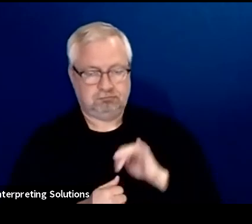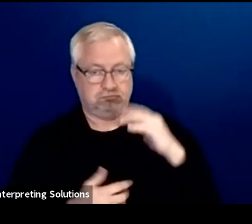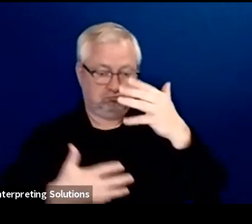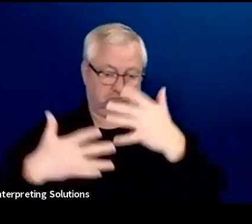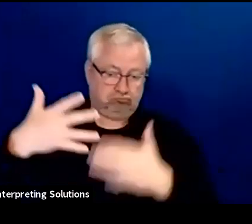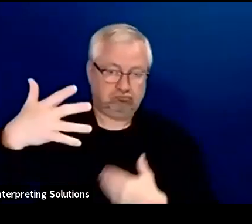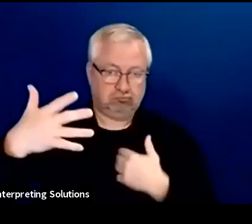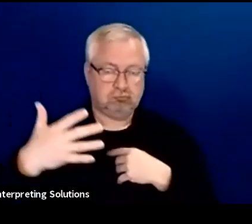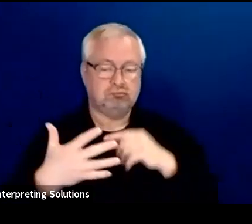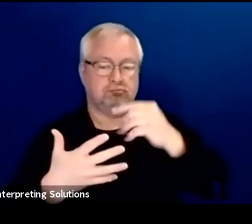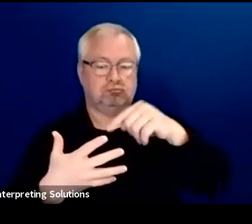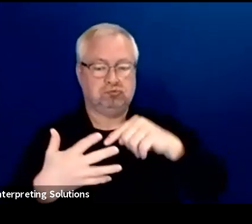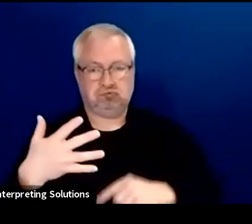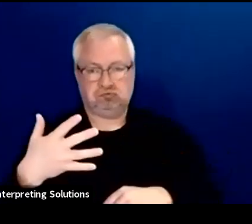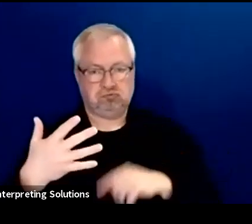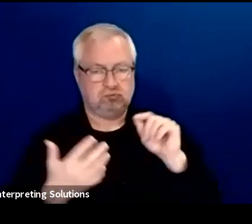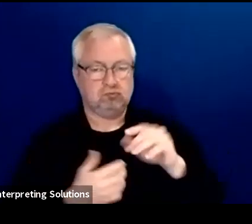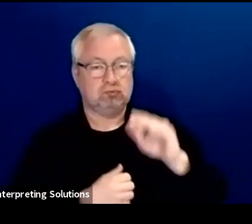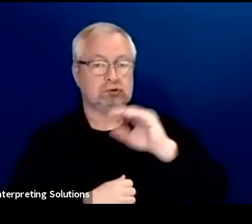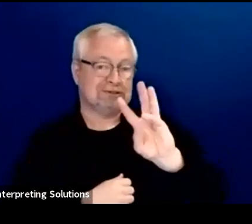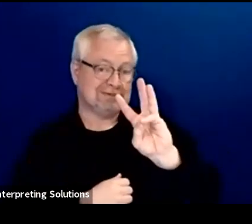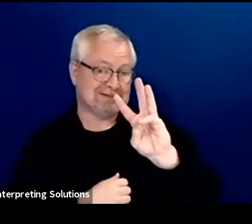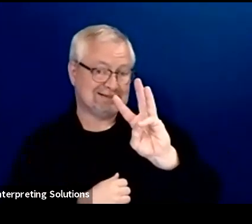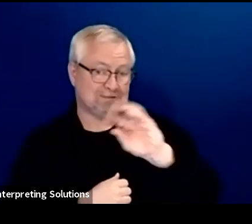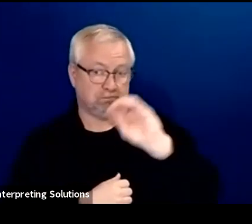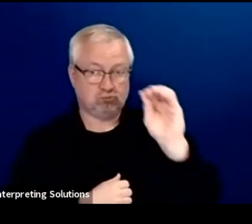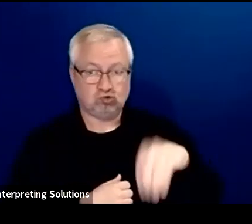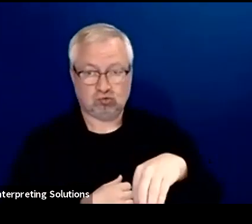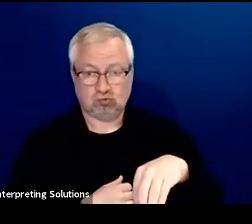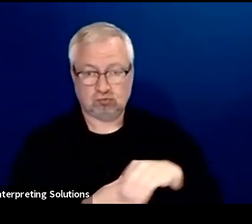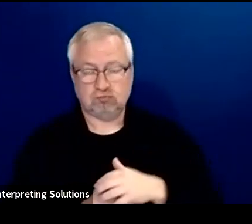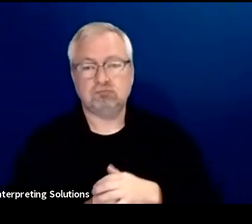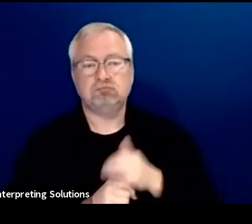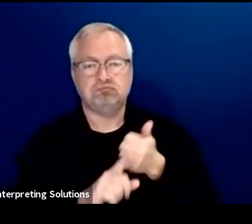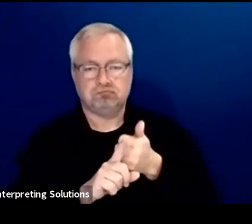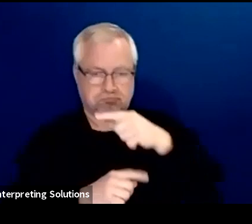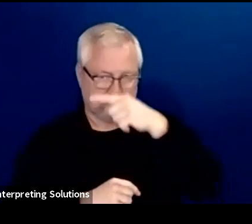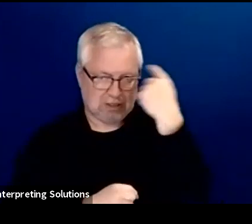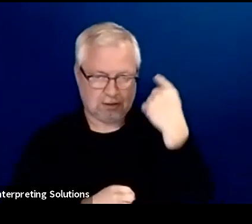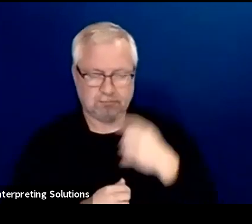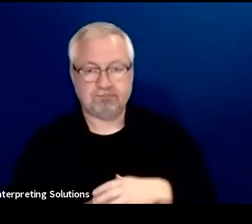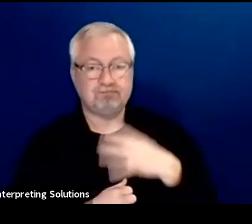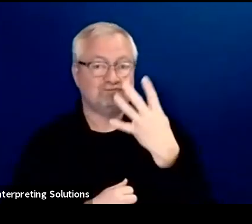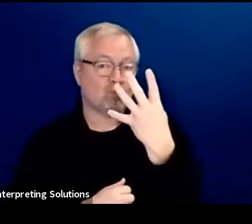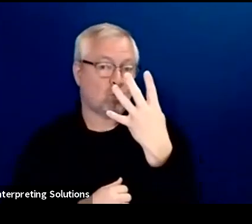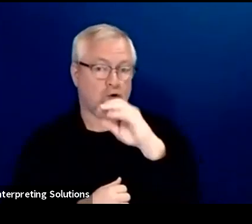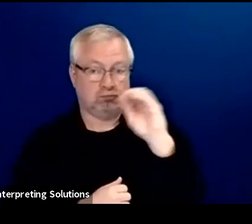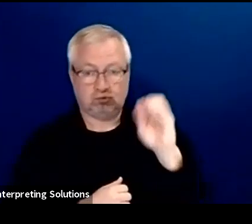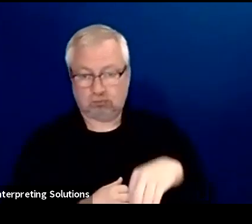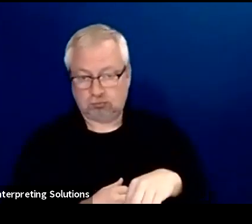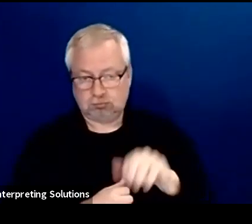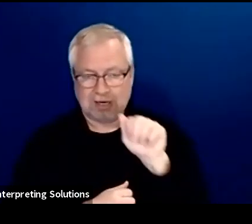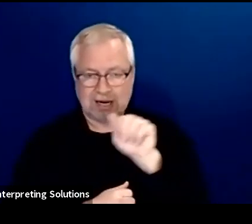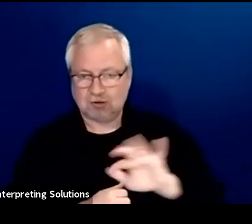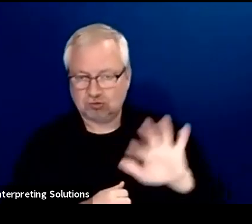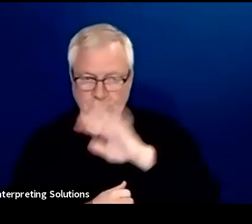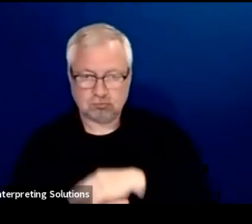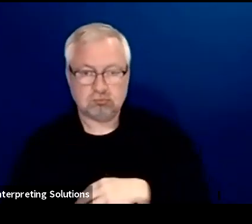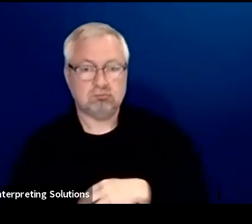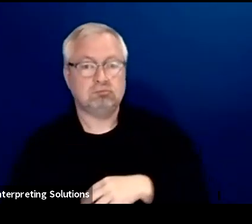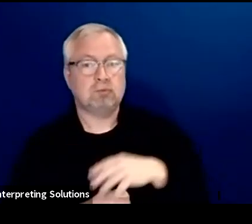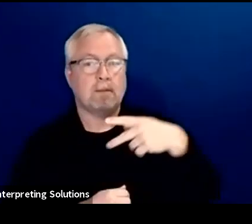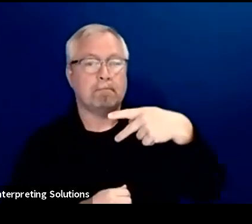cases are Black, 4% Asian or Pacific Islander, 1% American Indian or